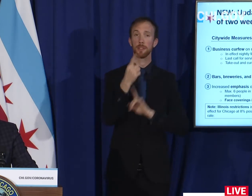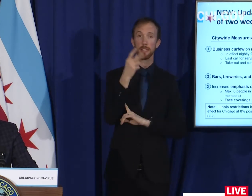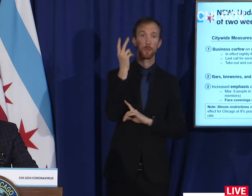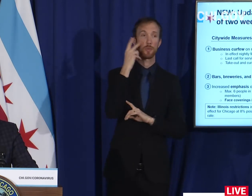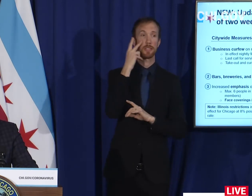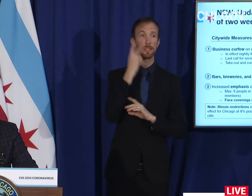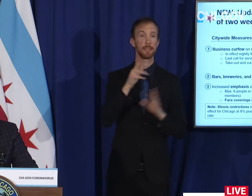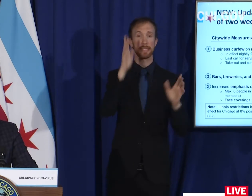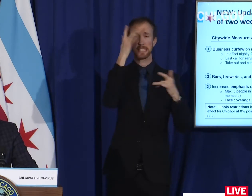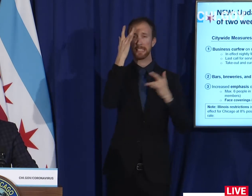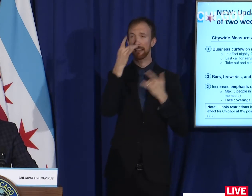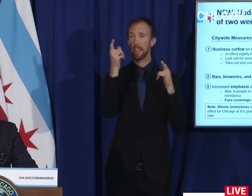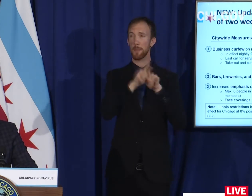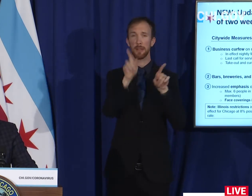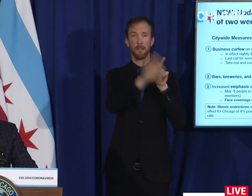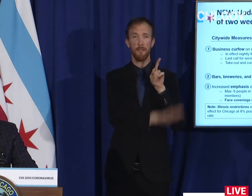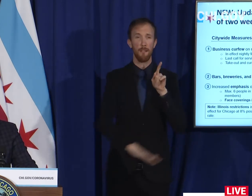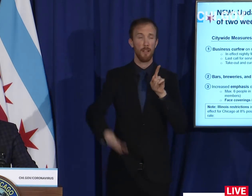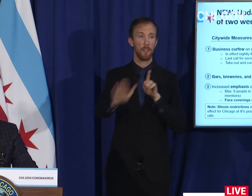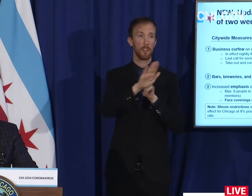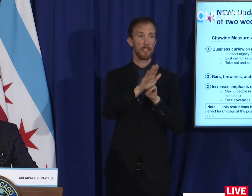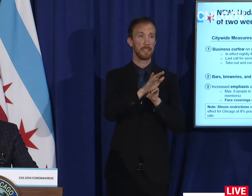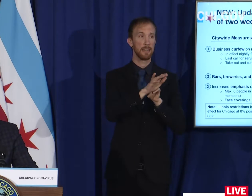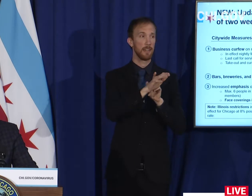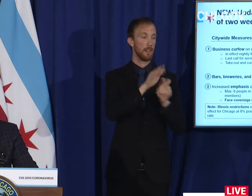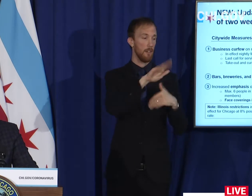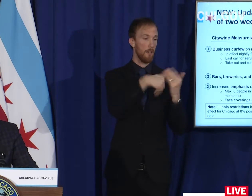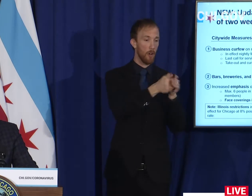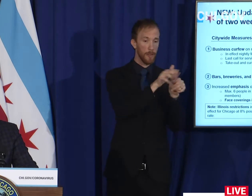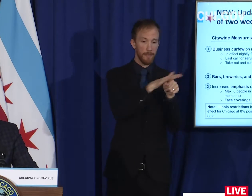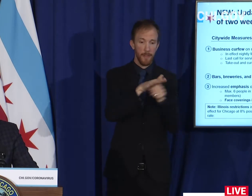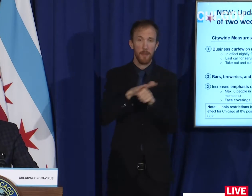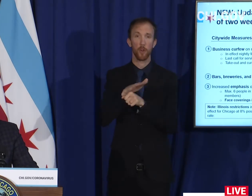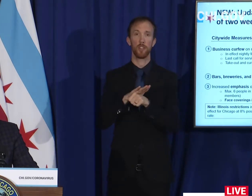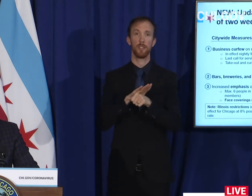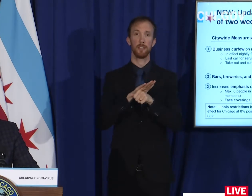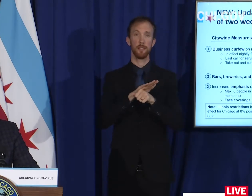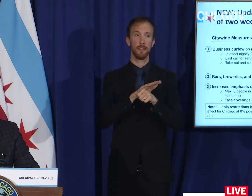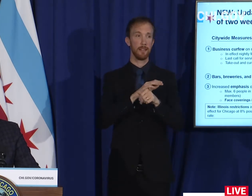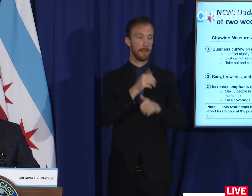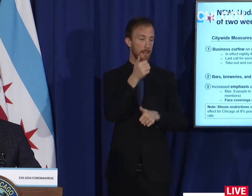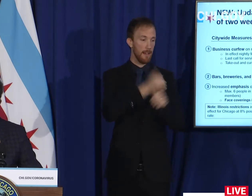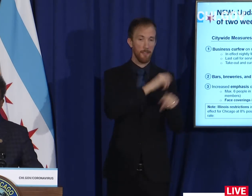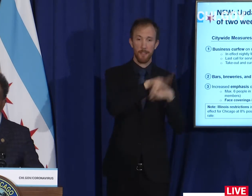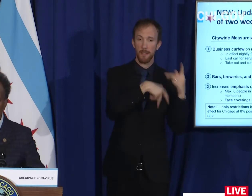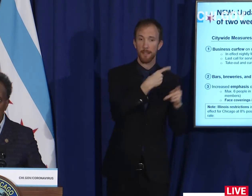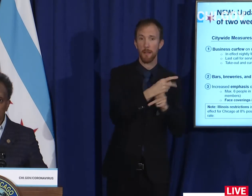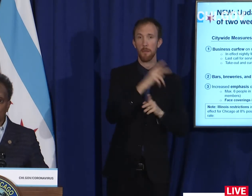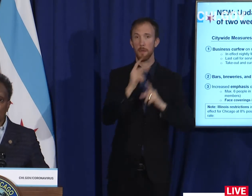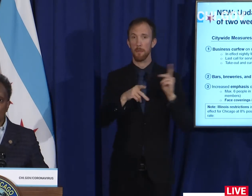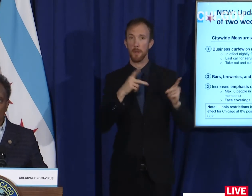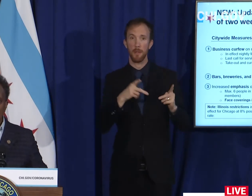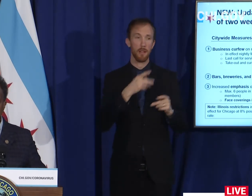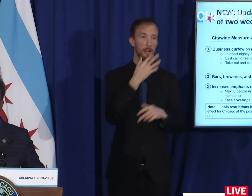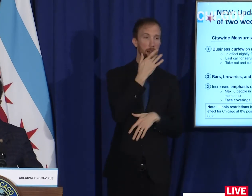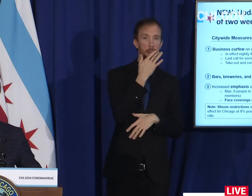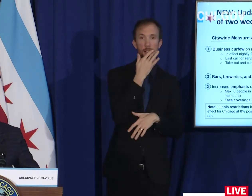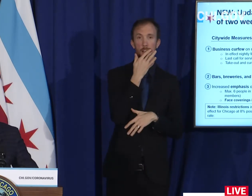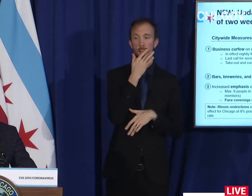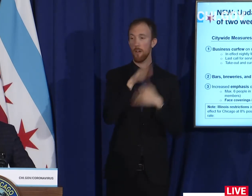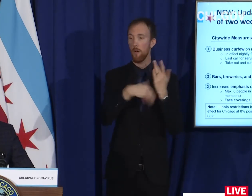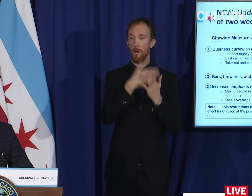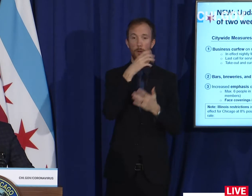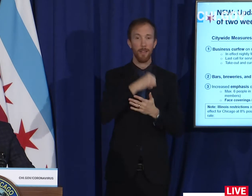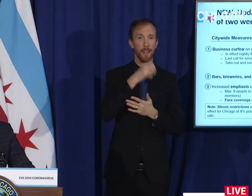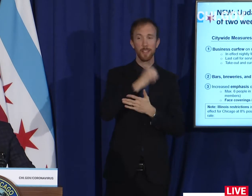board, across every zip code, every demographic, every age group. The curve is going up